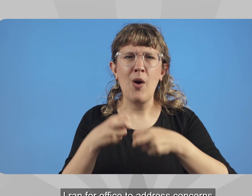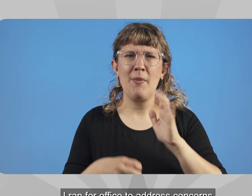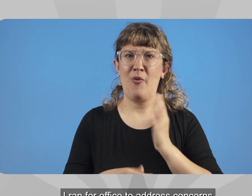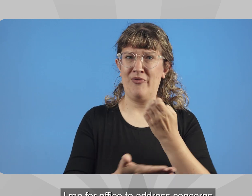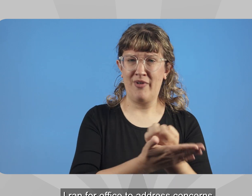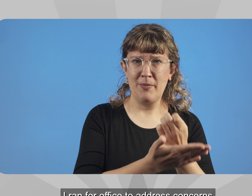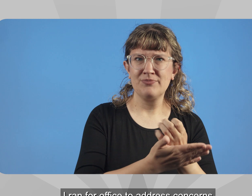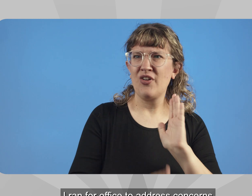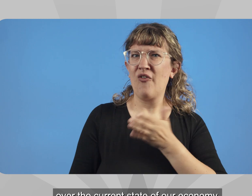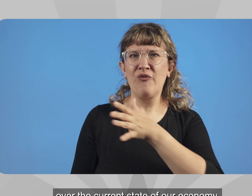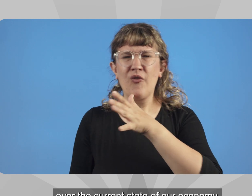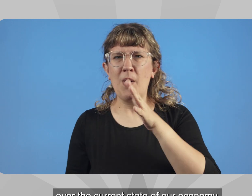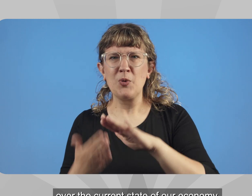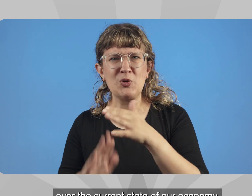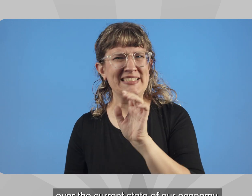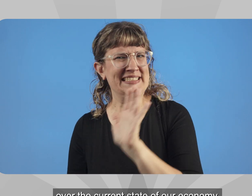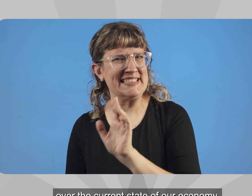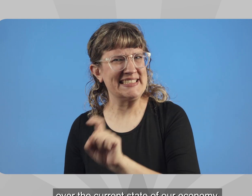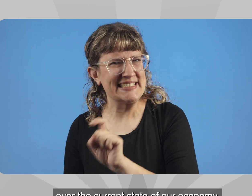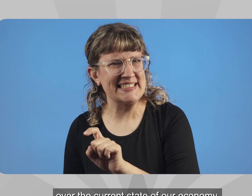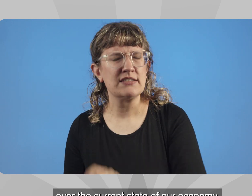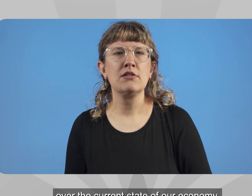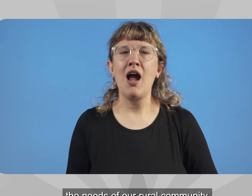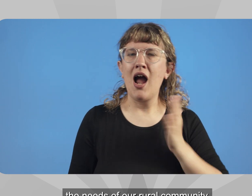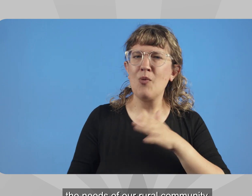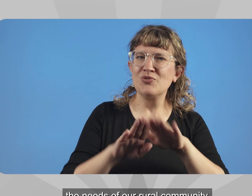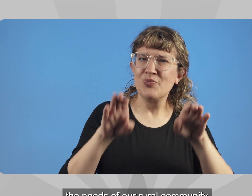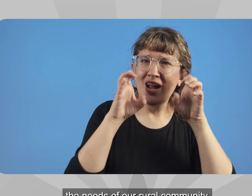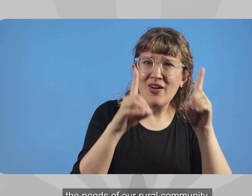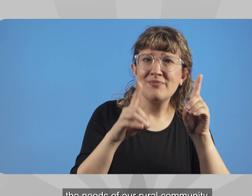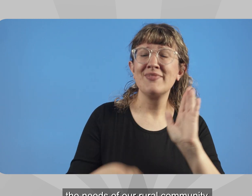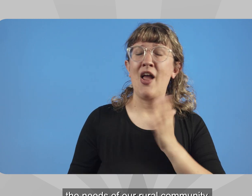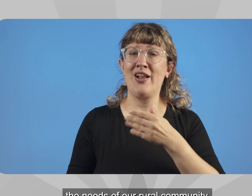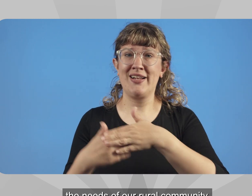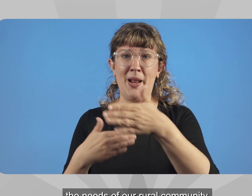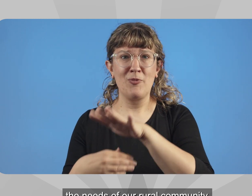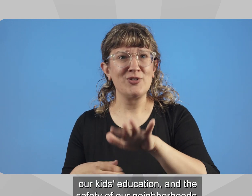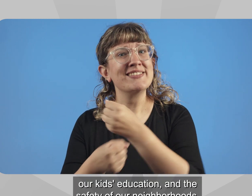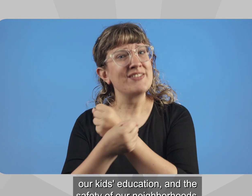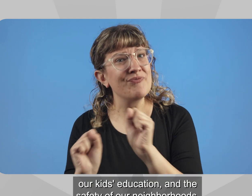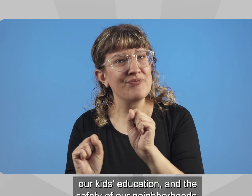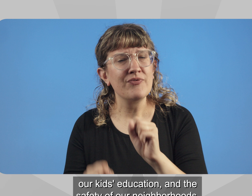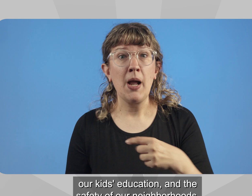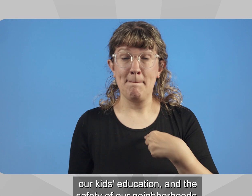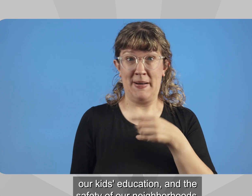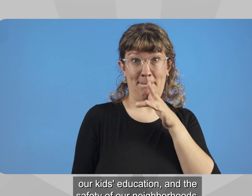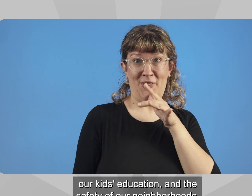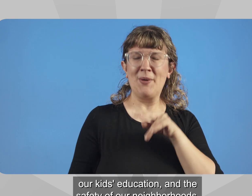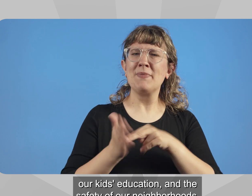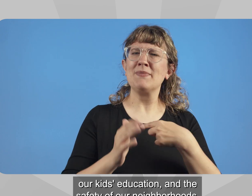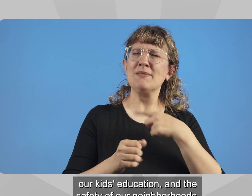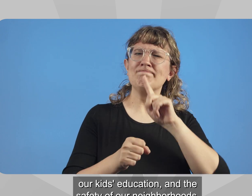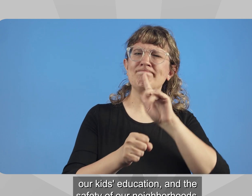for office to address concerns over the current state of our economy, the needs of our rural community, our kids' education, and